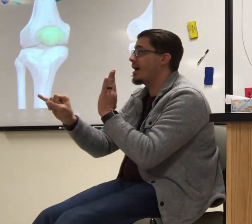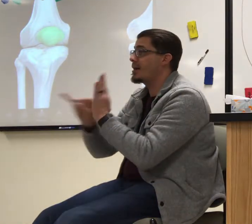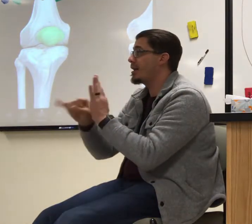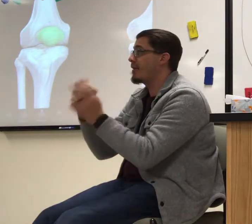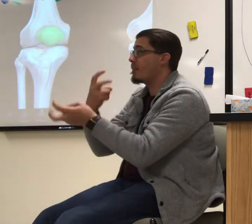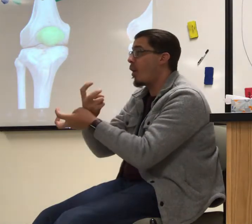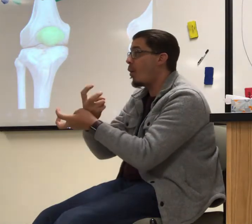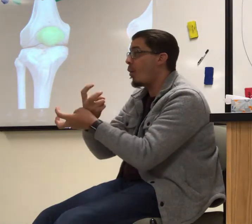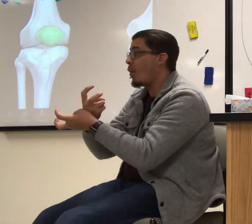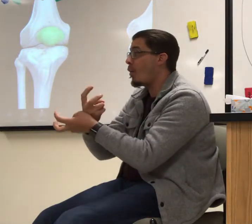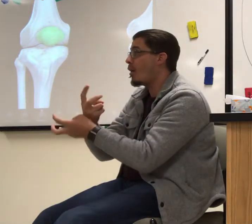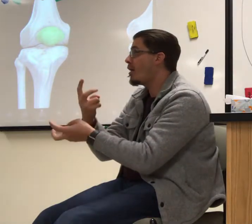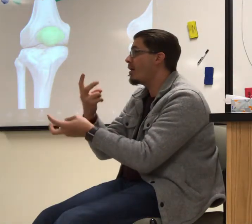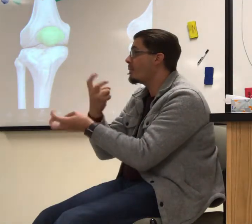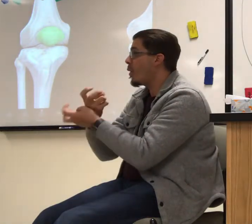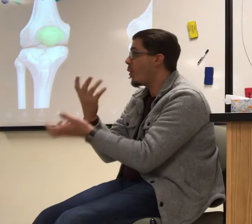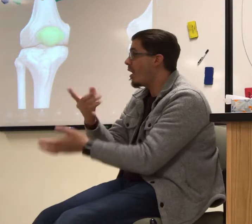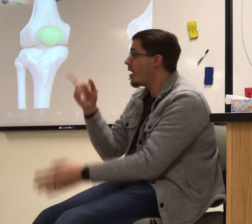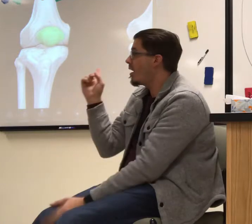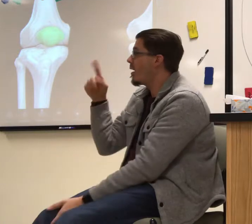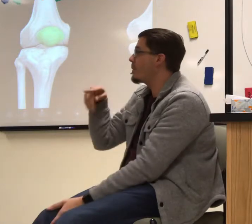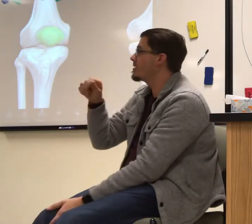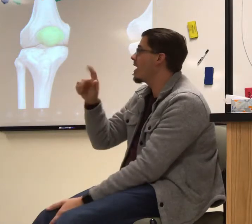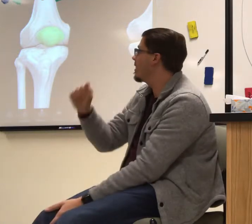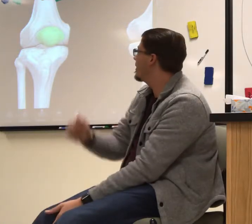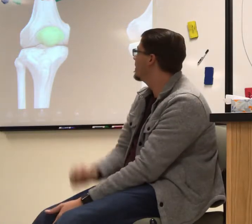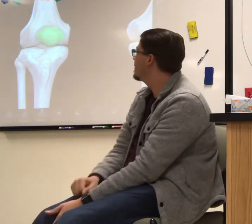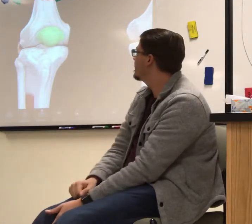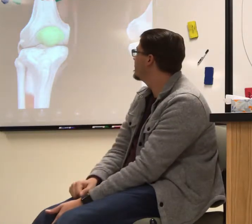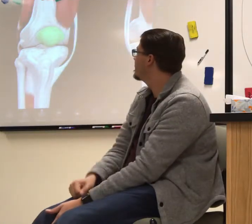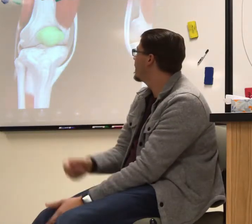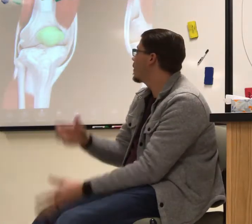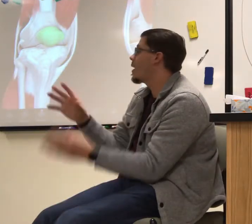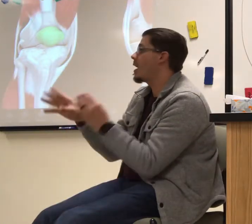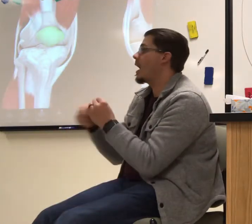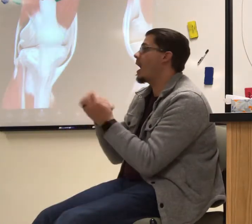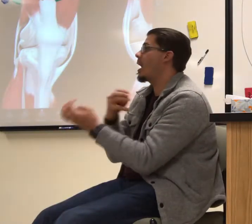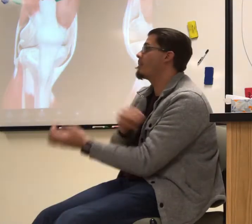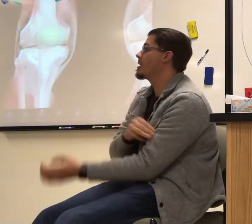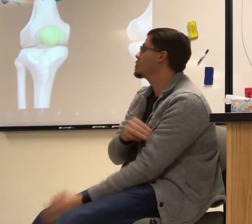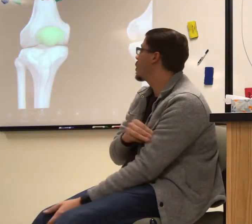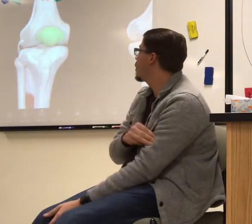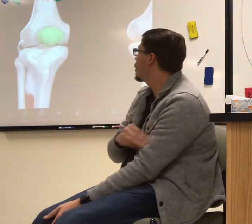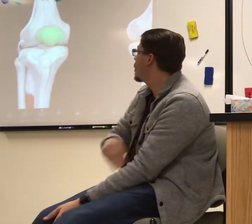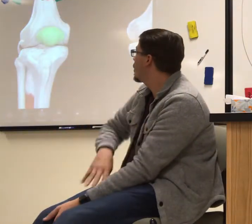Patella. Excellent. Throw on muscles.